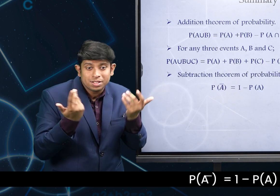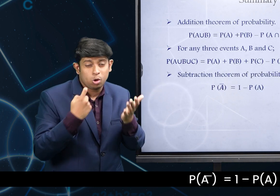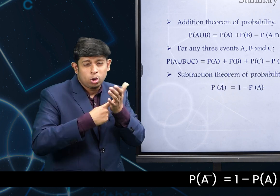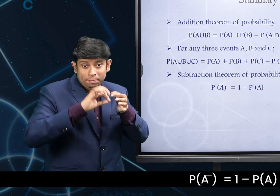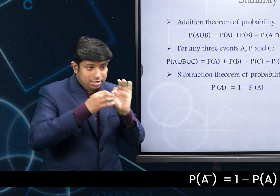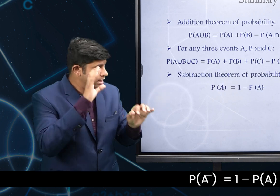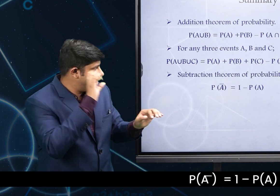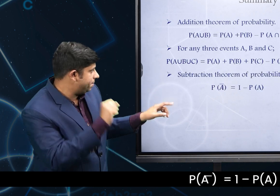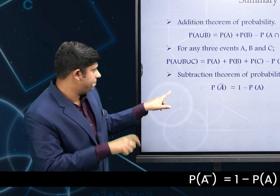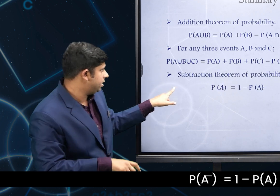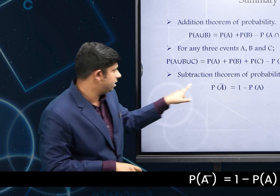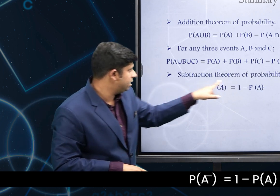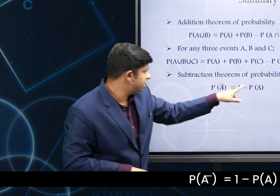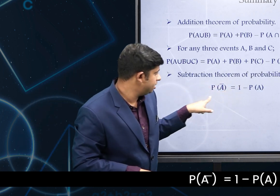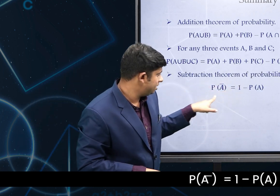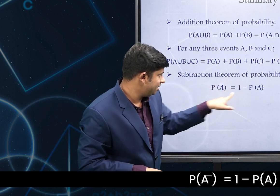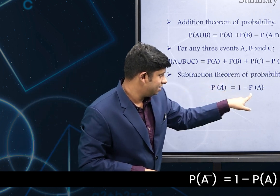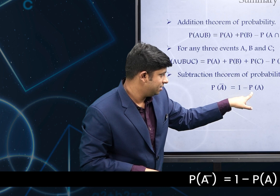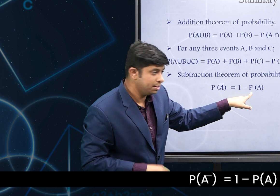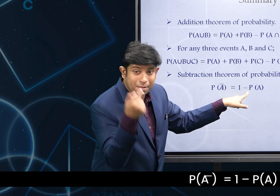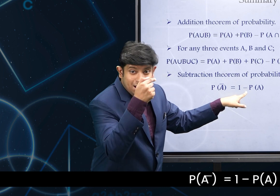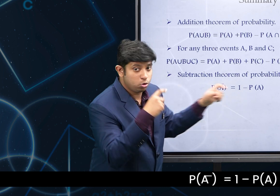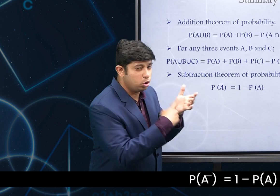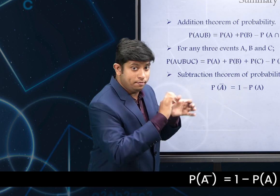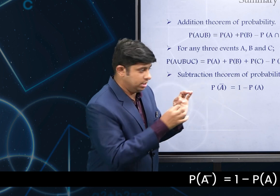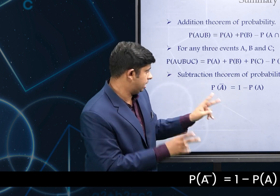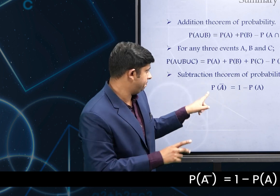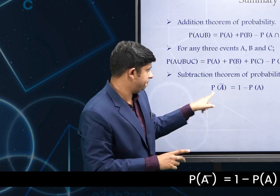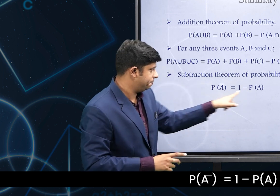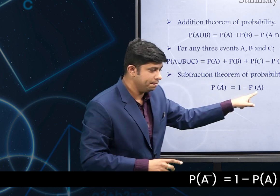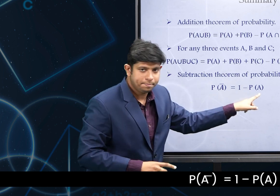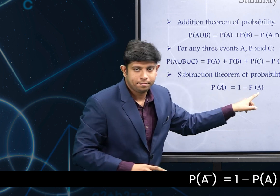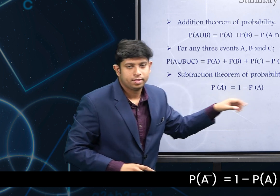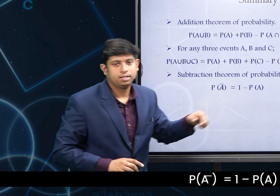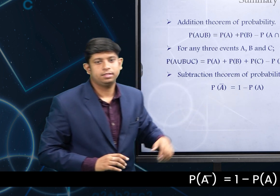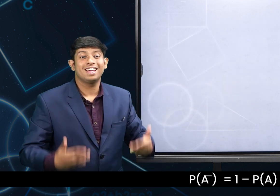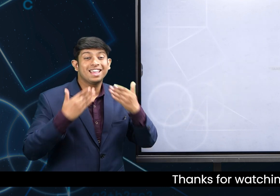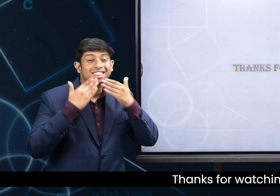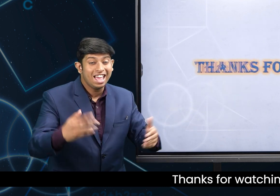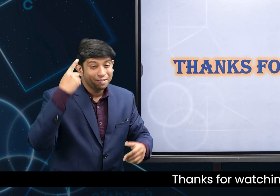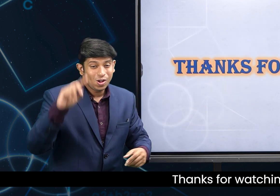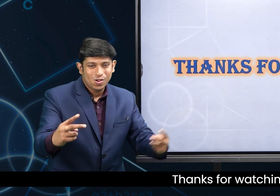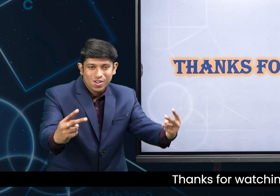of A dash is equal to 1 minus P of A. Thanks for watching.